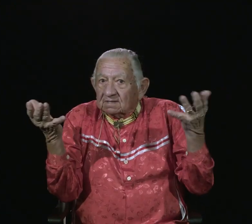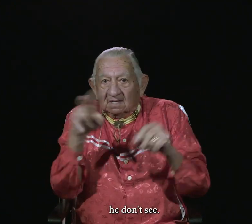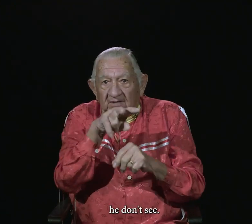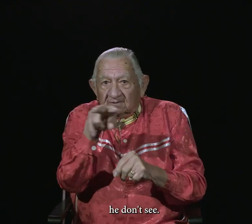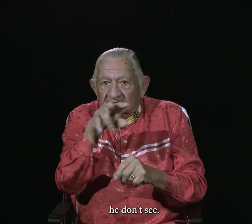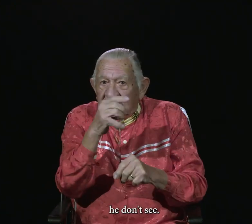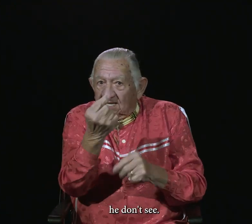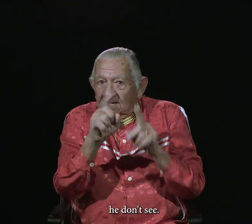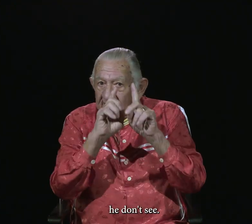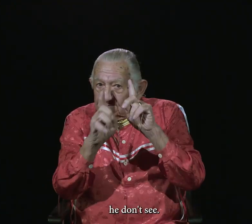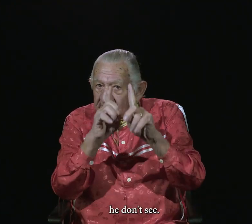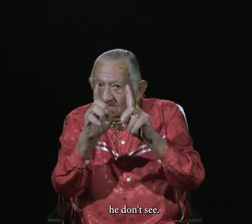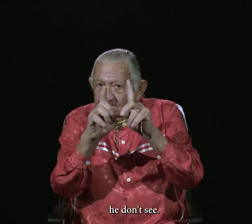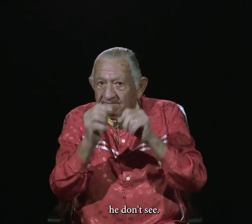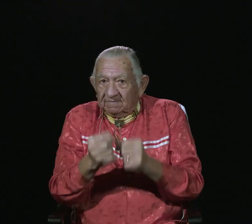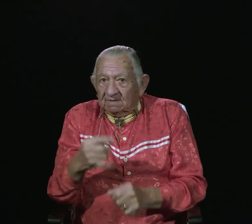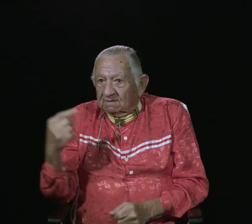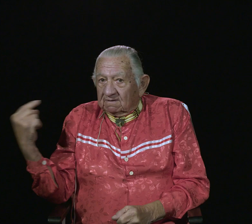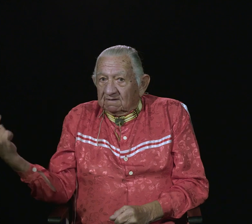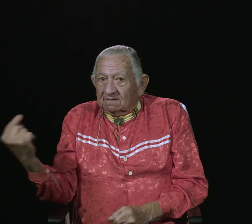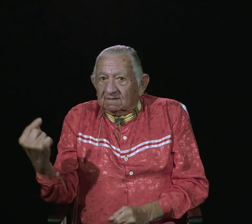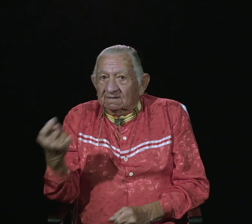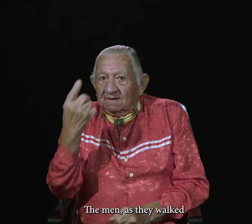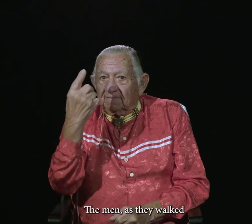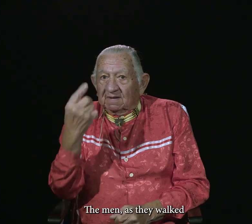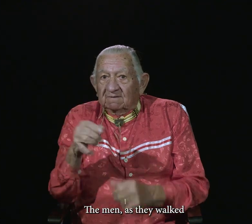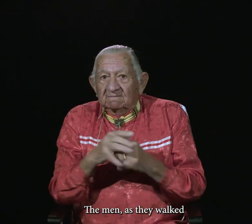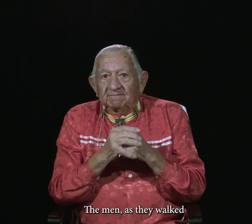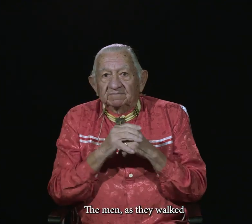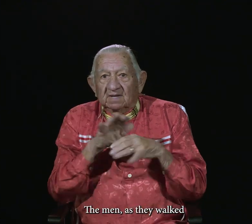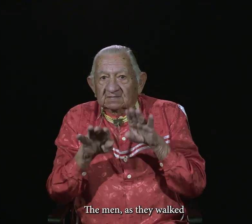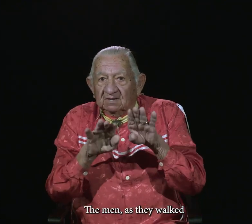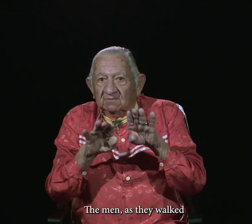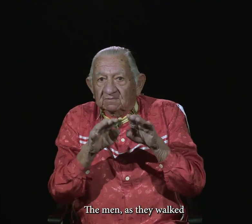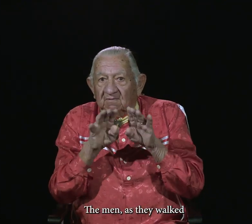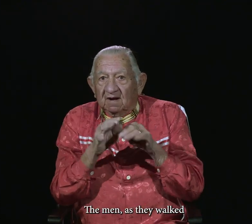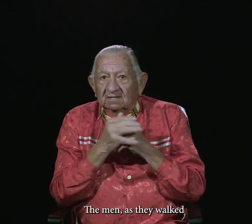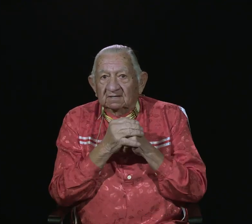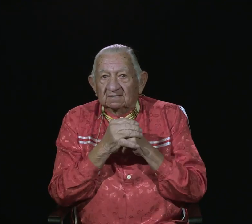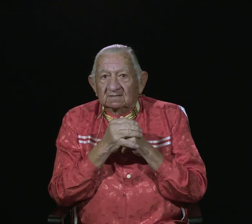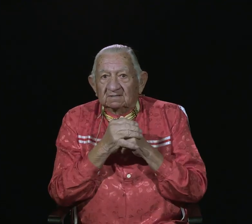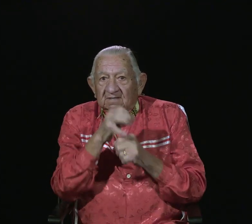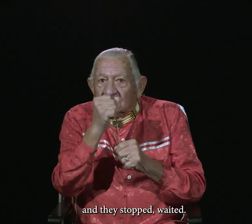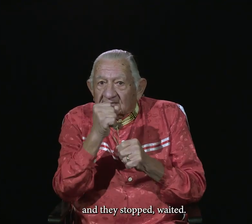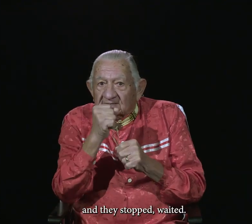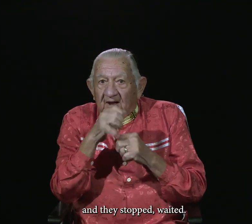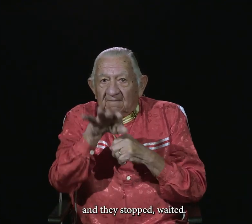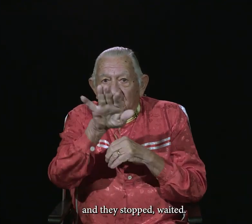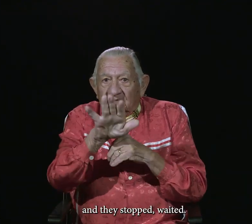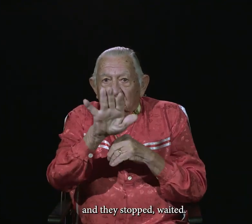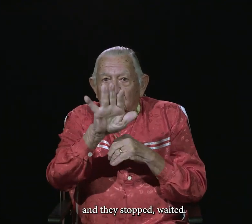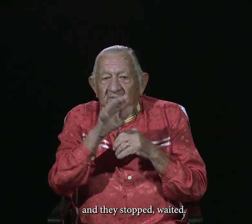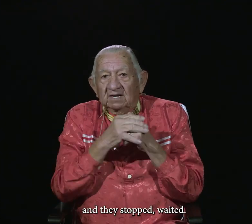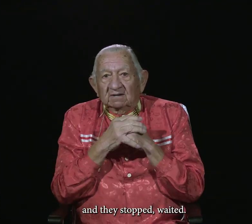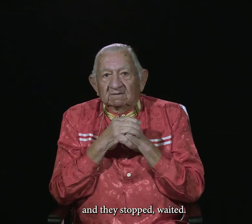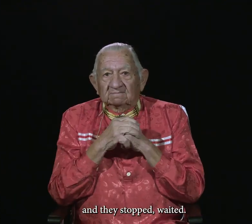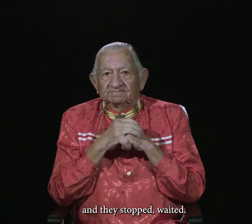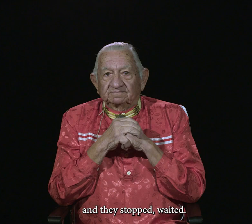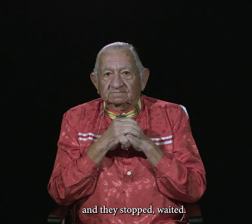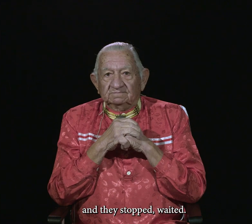He don't see the men as they walked, and they stopped and waited.